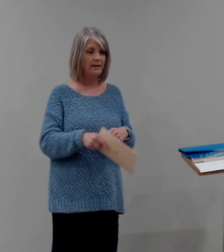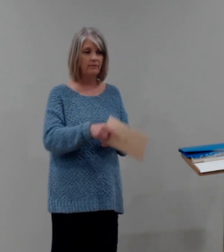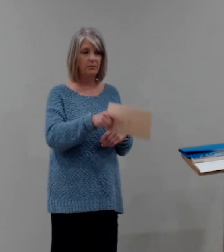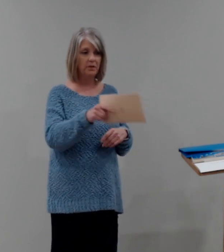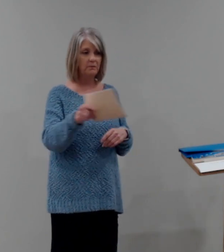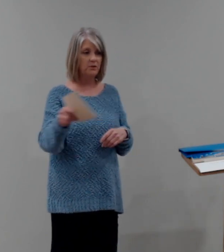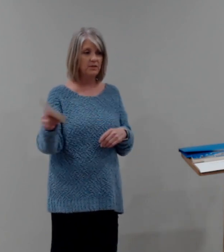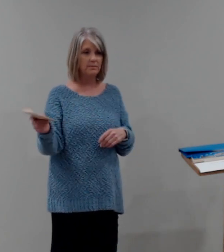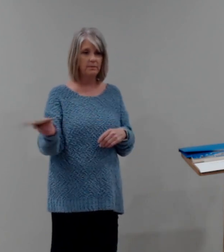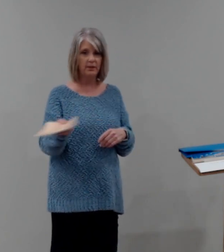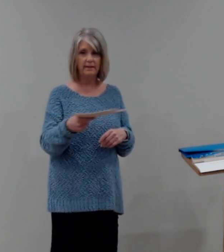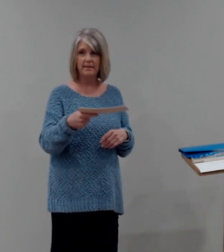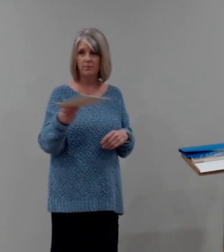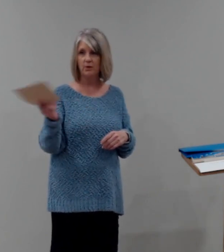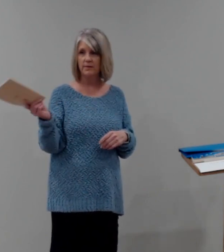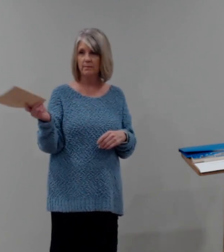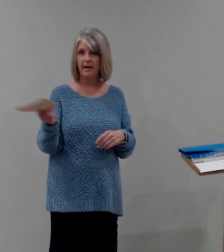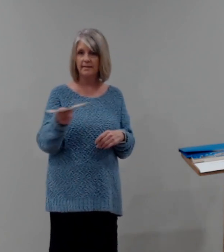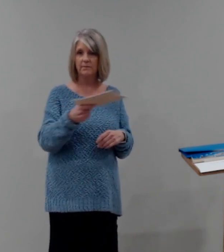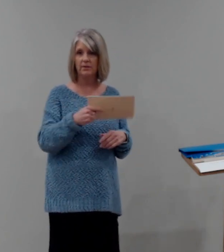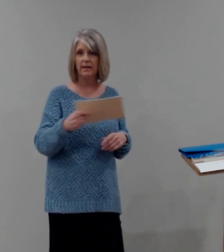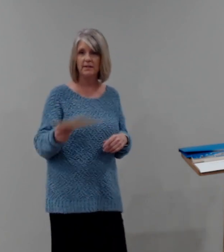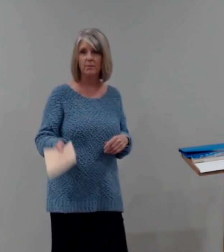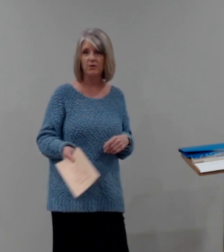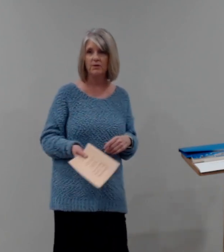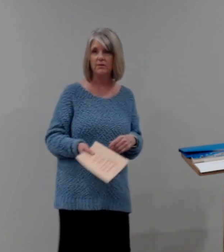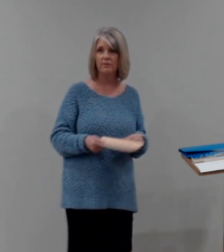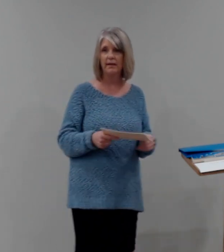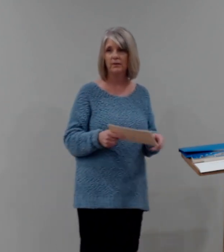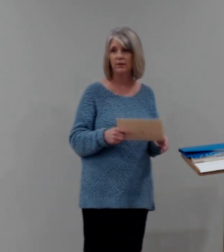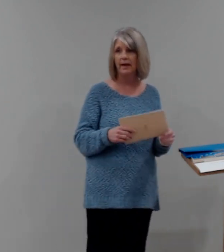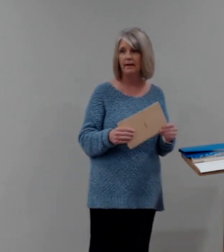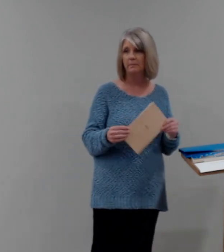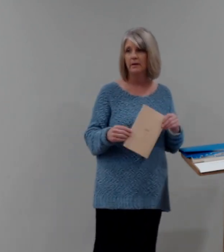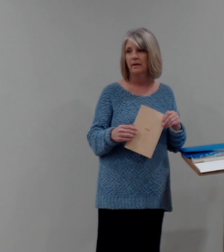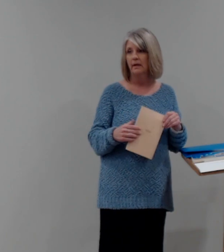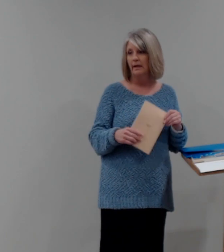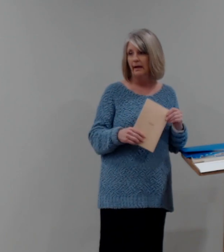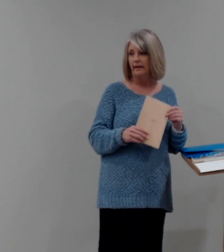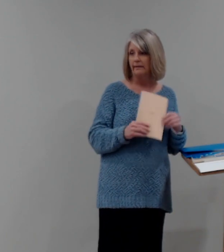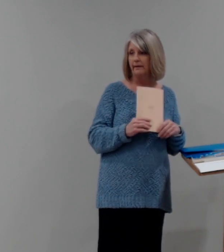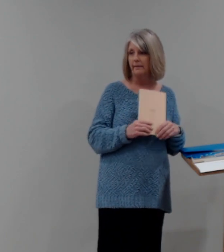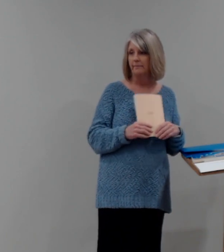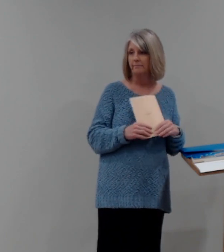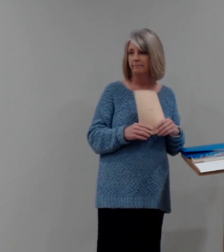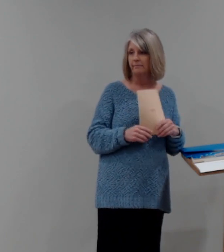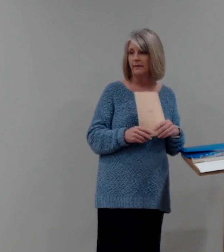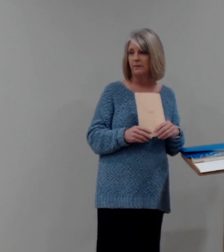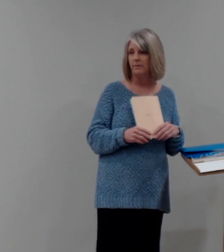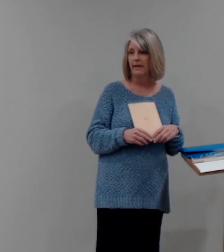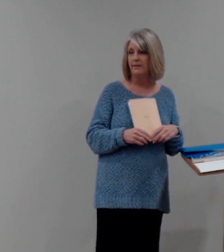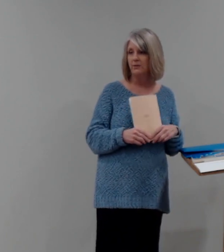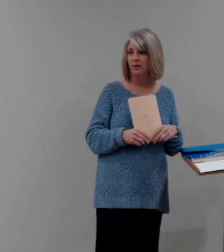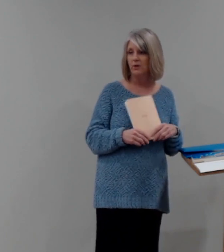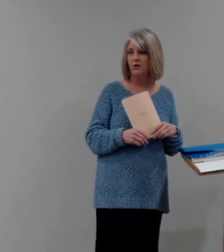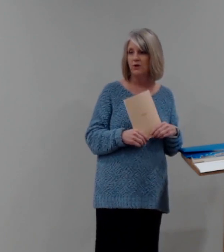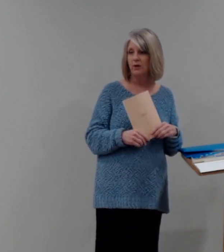you want to just look at these books and pass them to the next person so they can look at them. And, but I do encourage you to go on